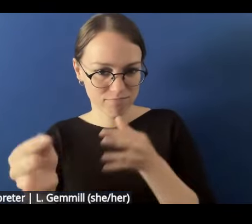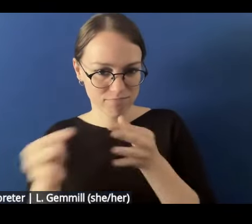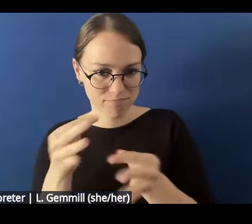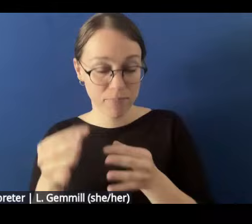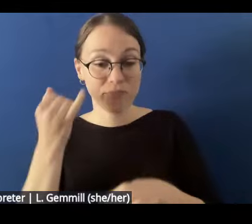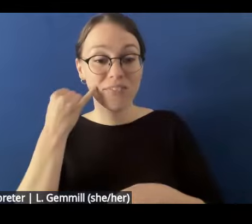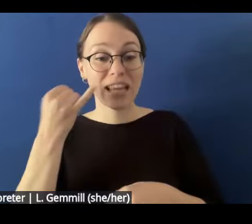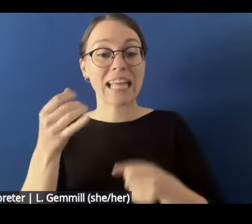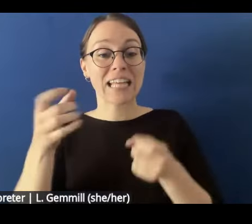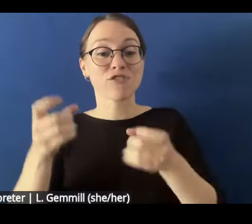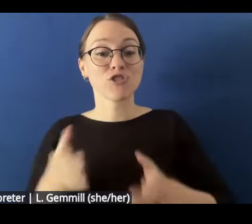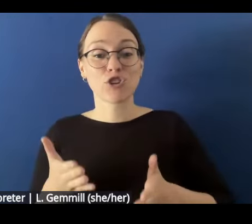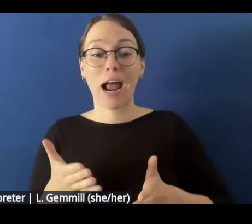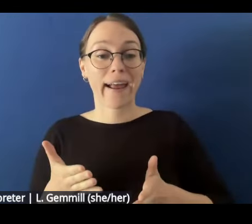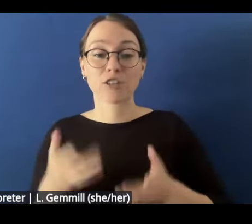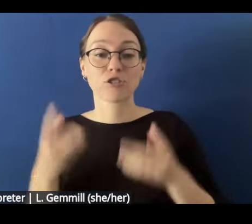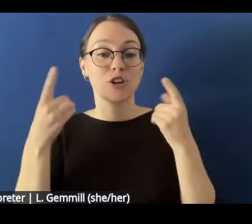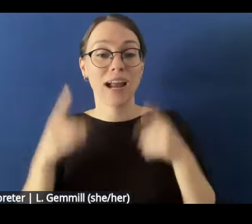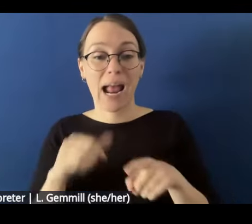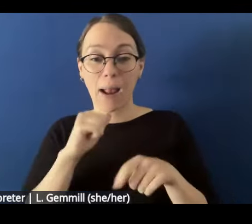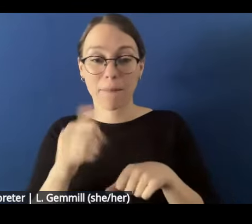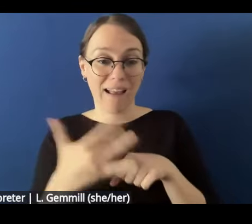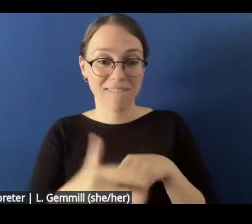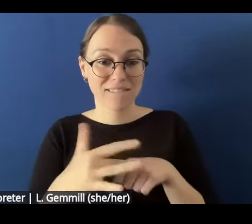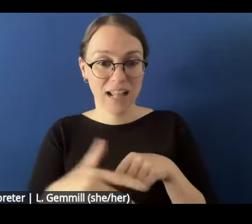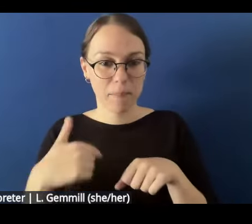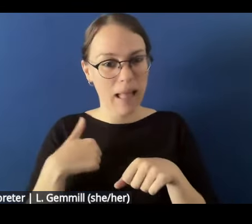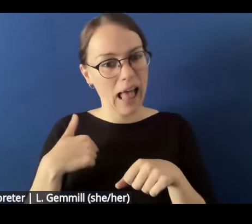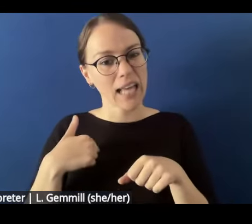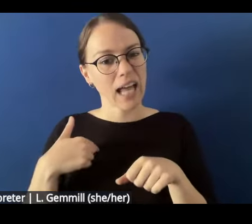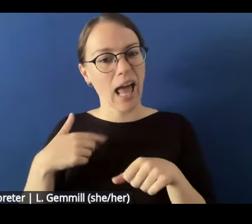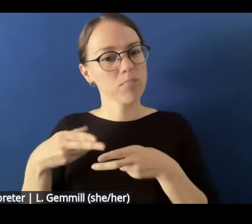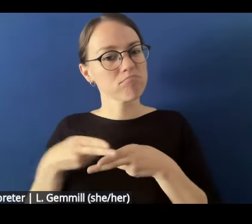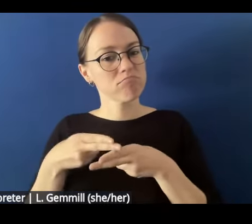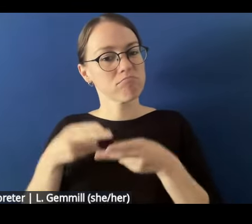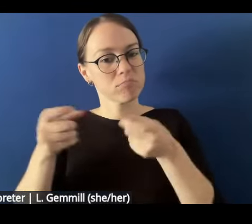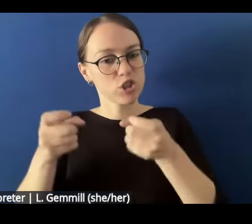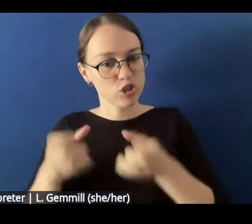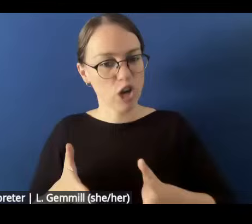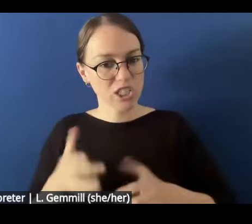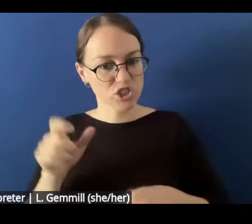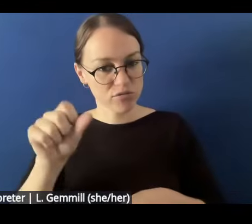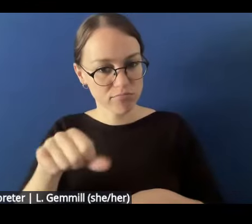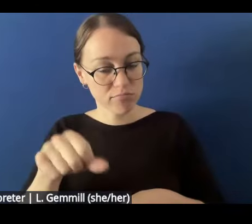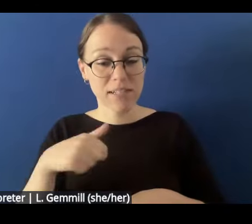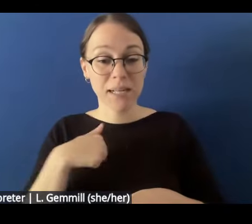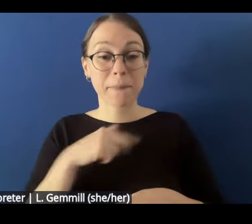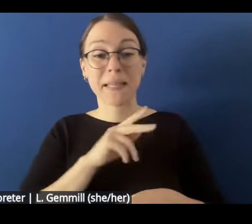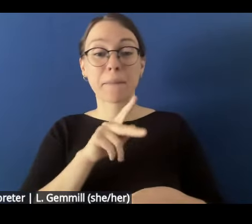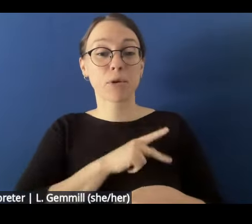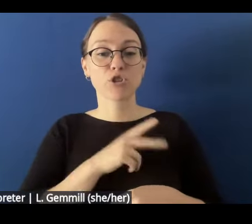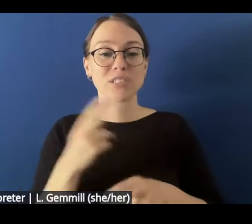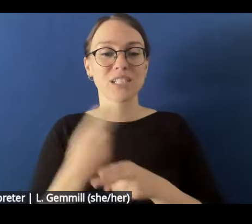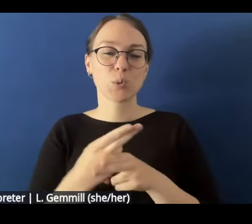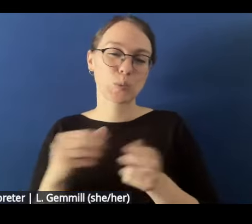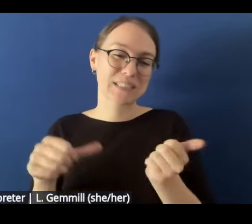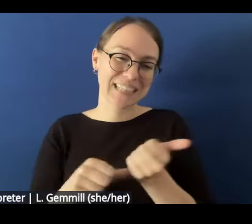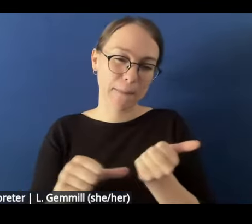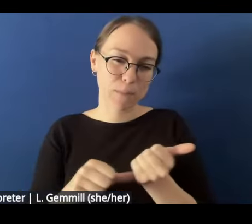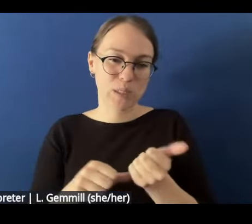not available, I technically am acting director. So I personally just use deputy just because that's my